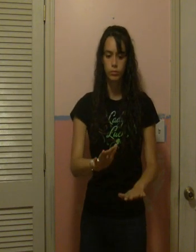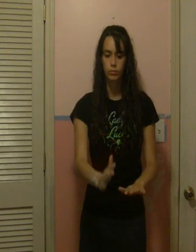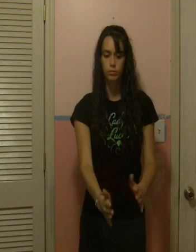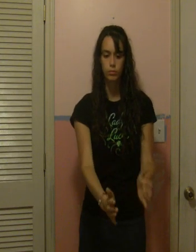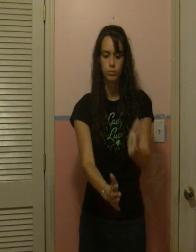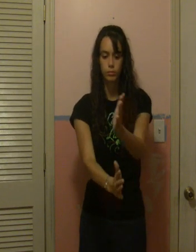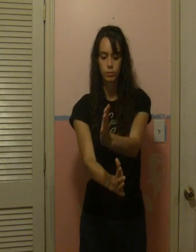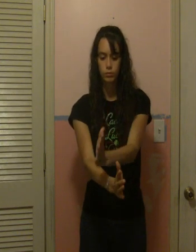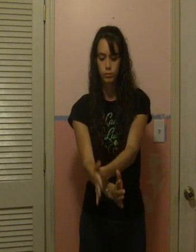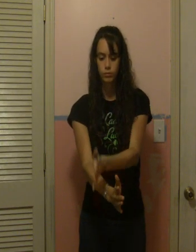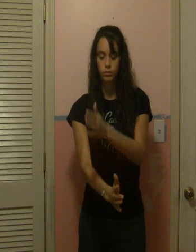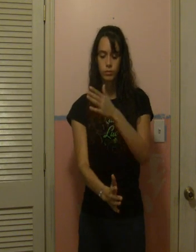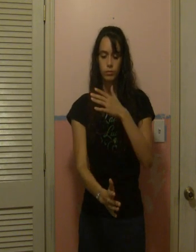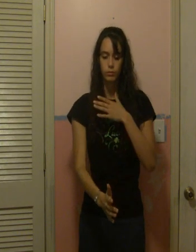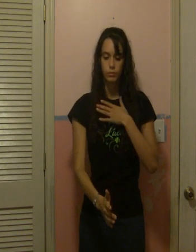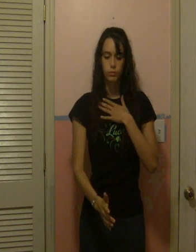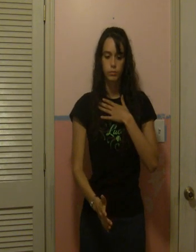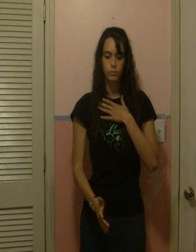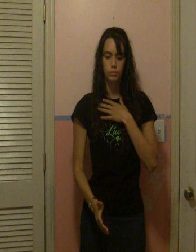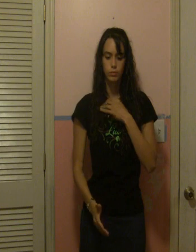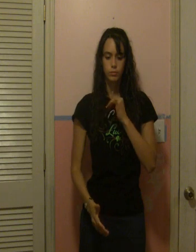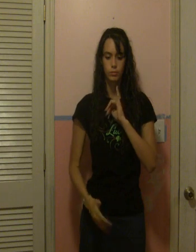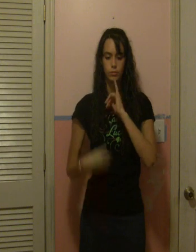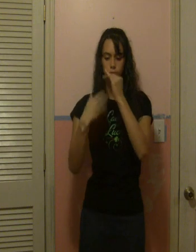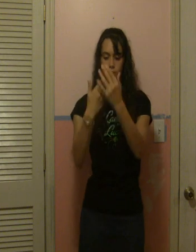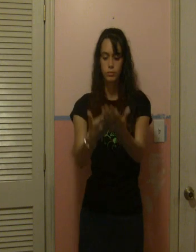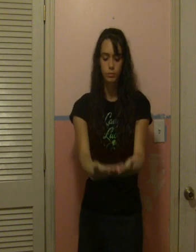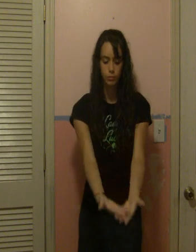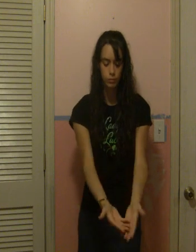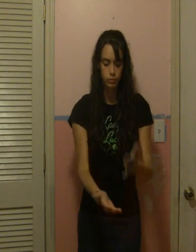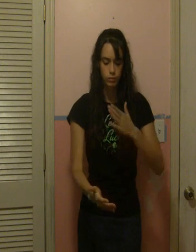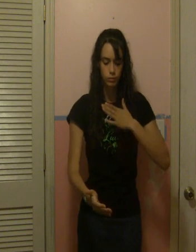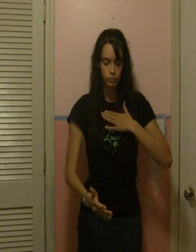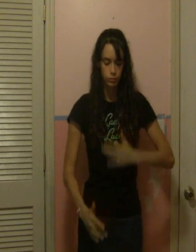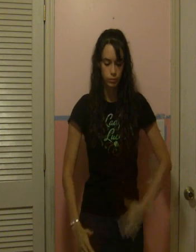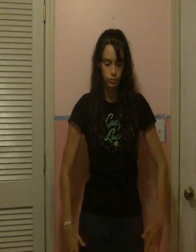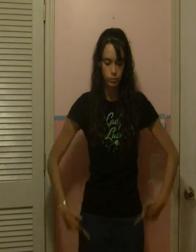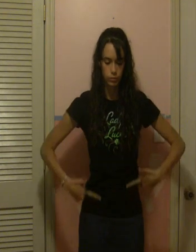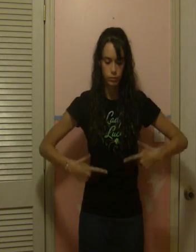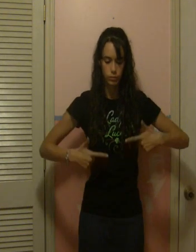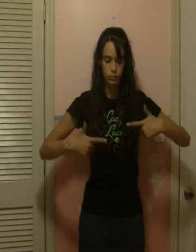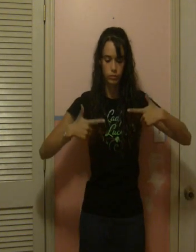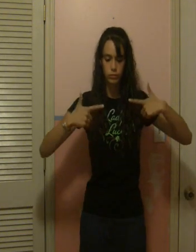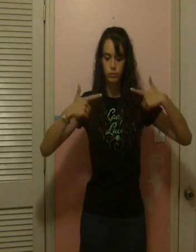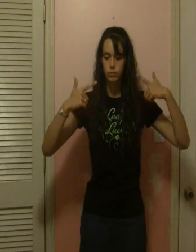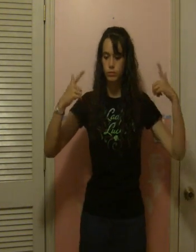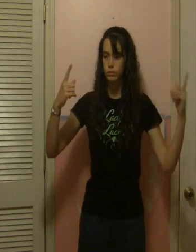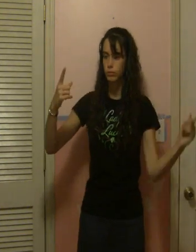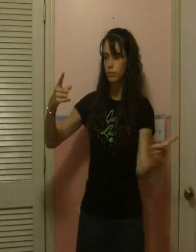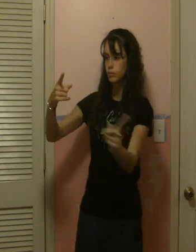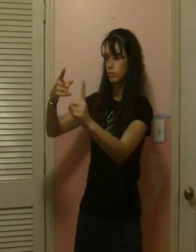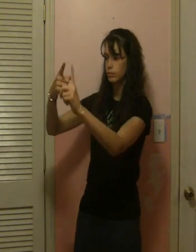won't you guide me, I give my life to